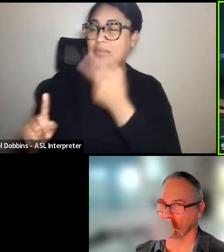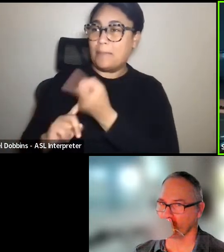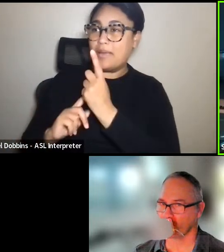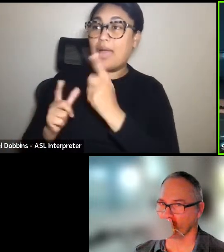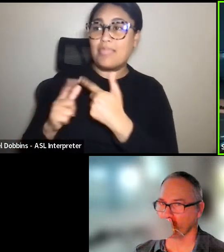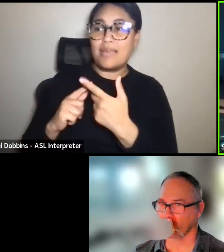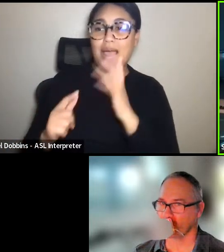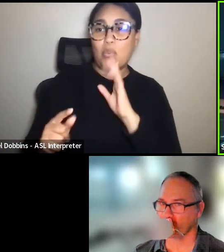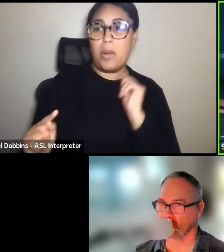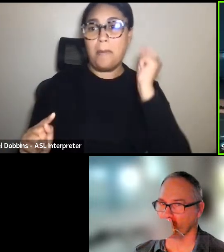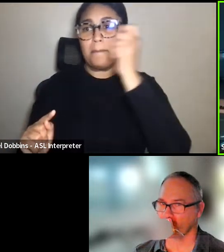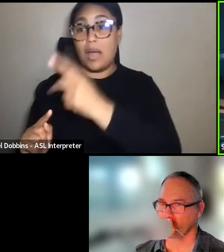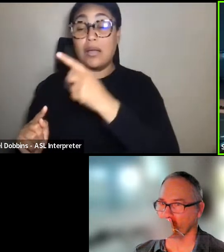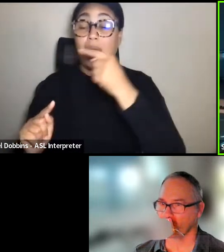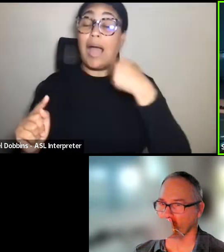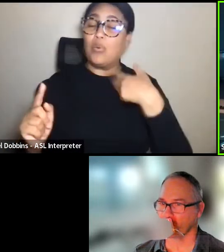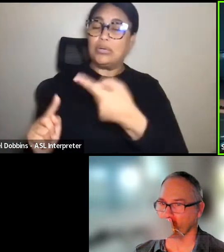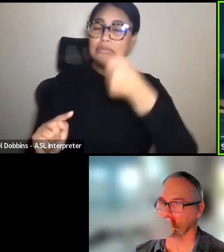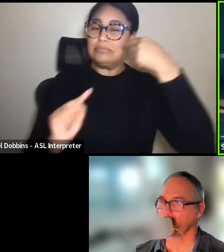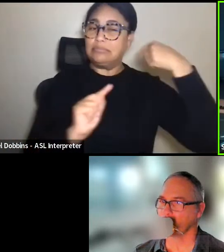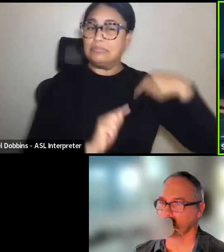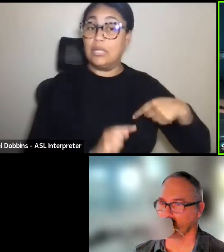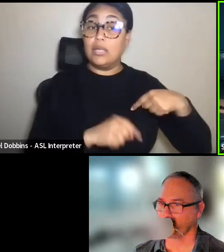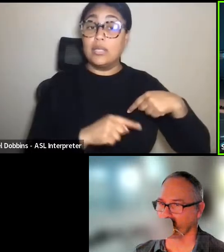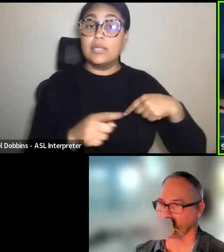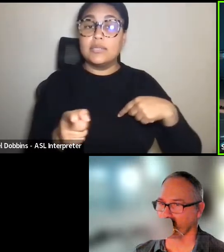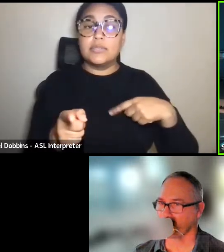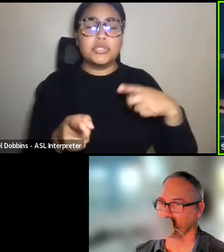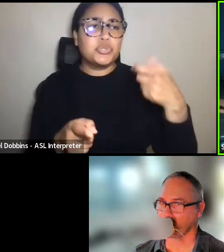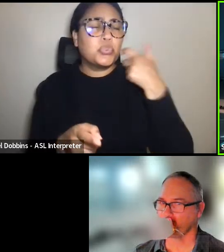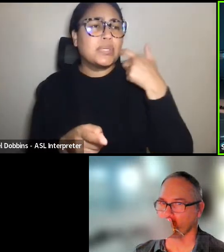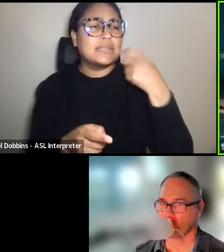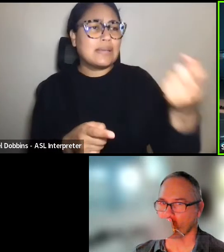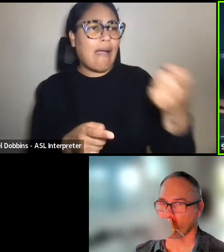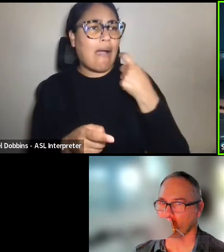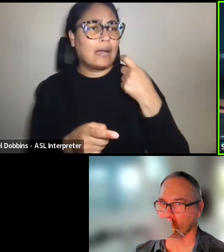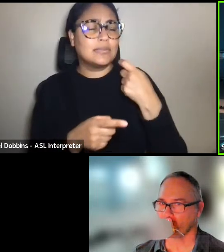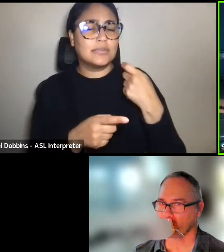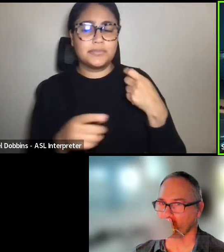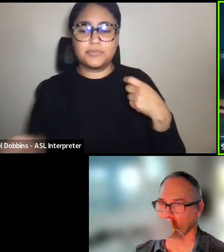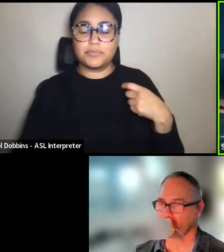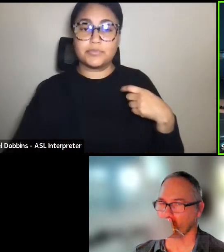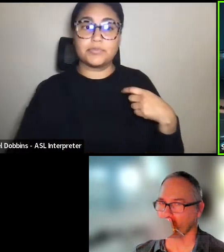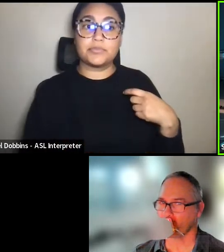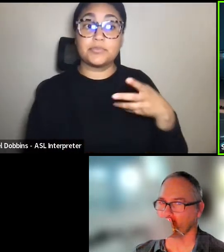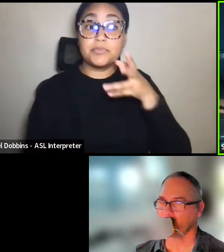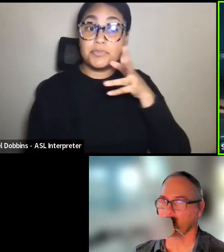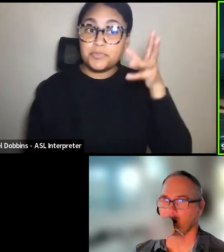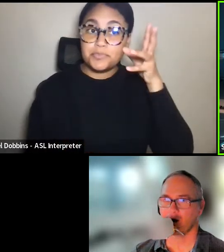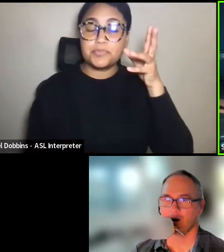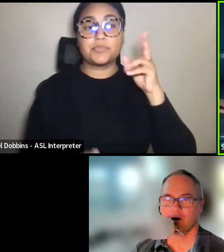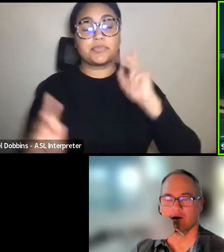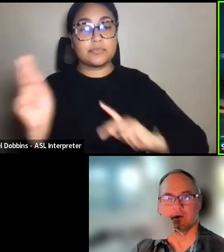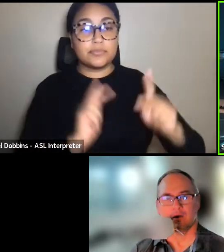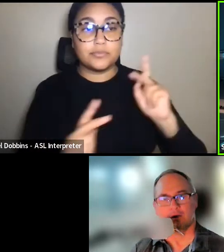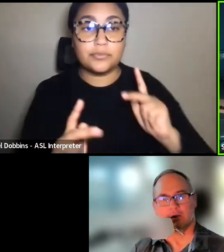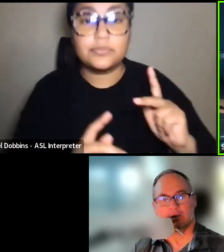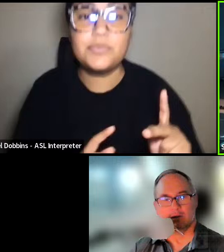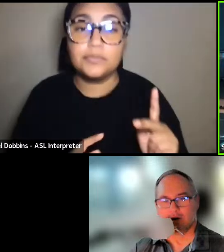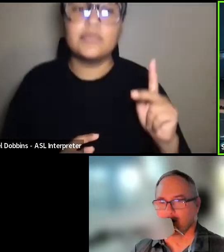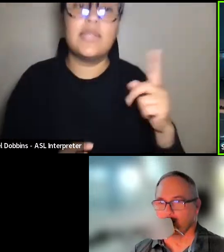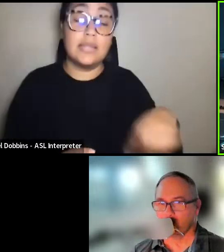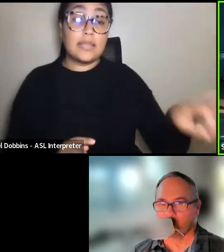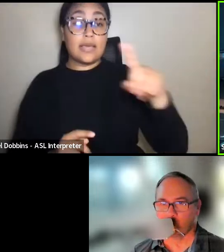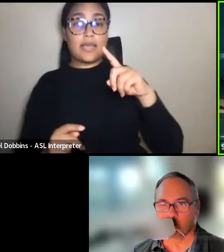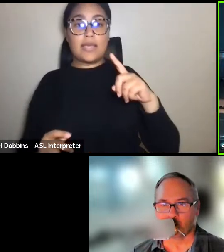back. Yeah. I also want to acknowledge this question that you brought up about parents or people, they've kind of had